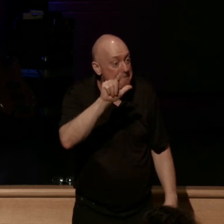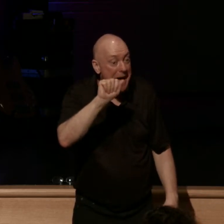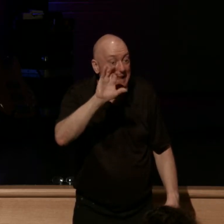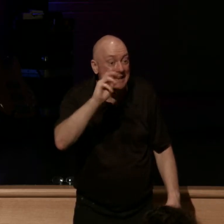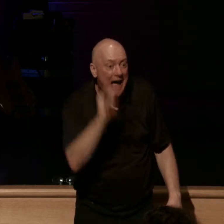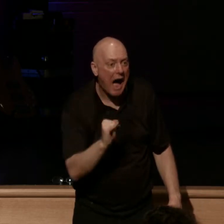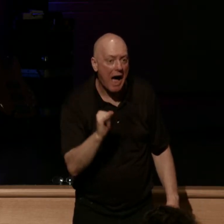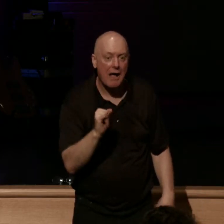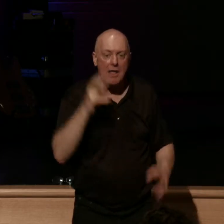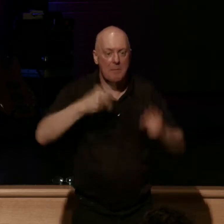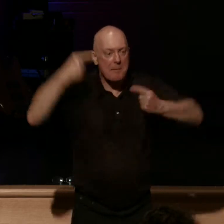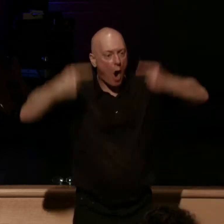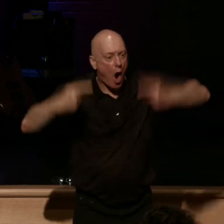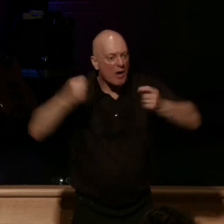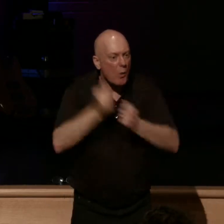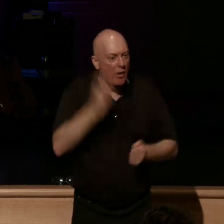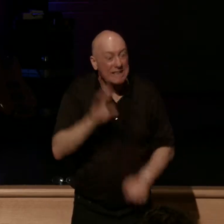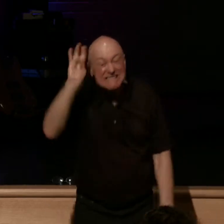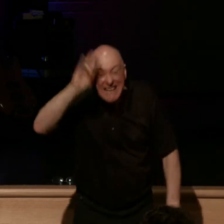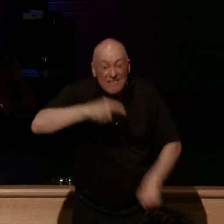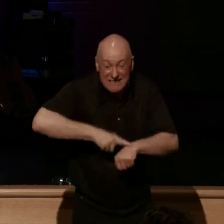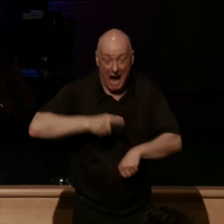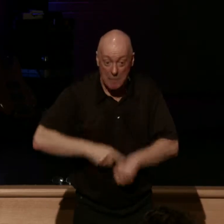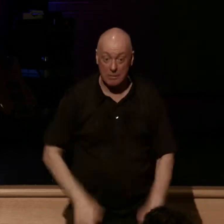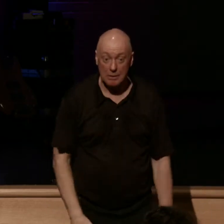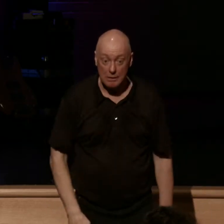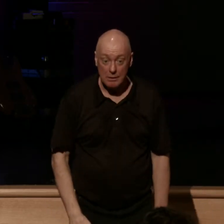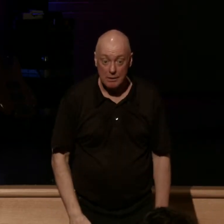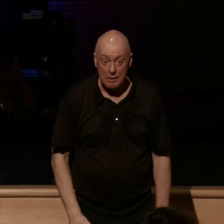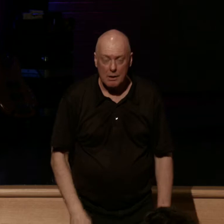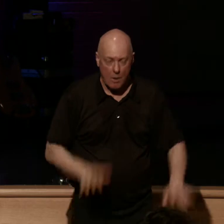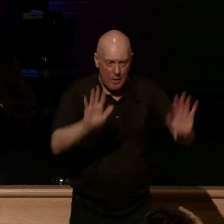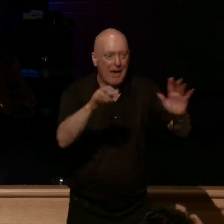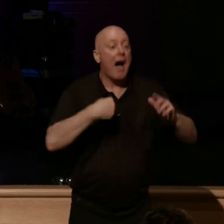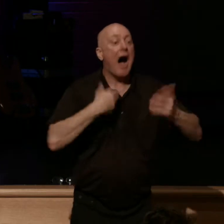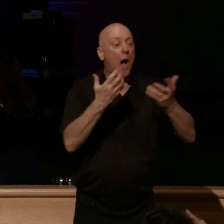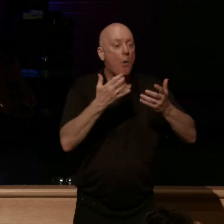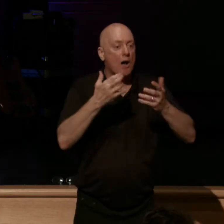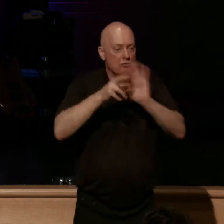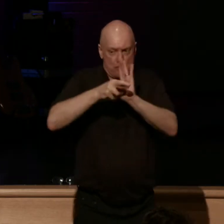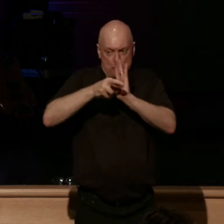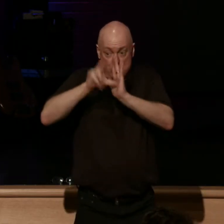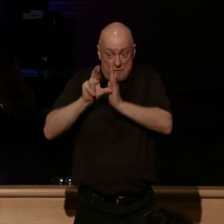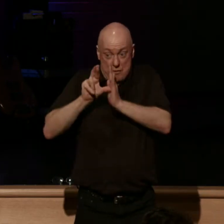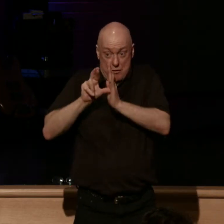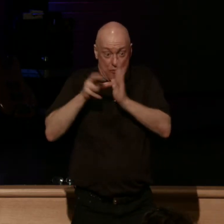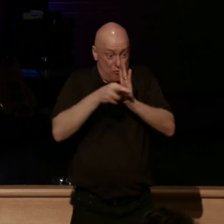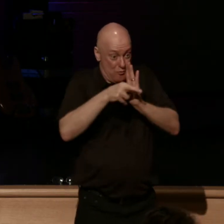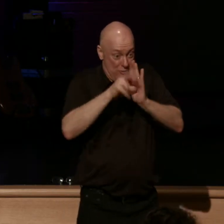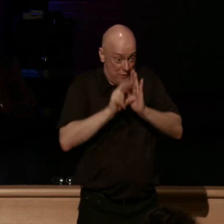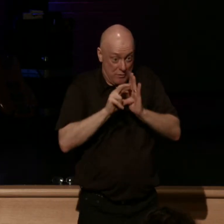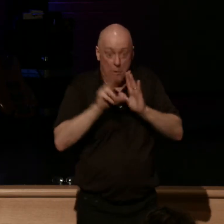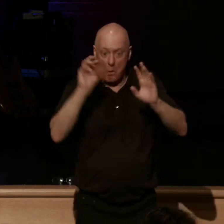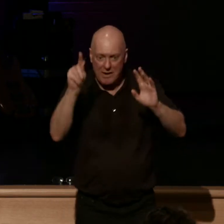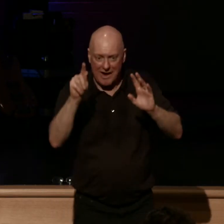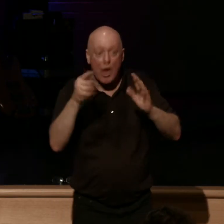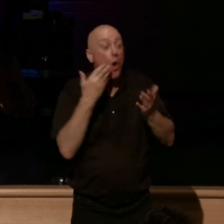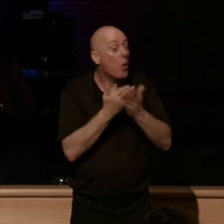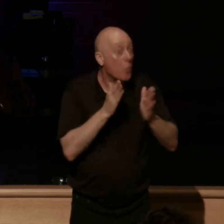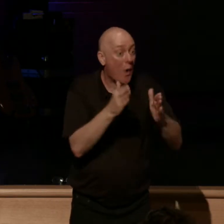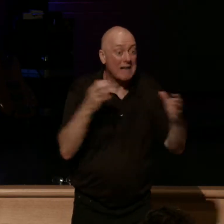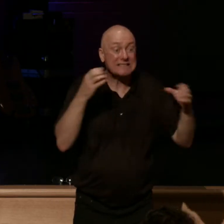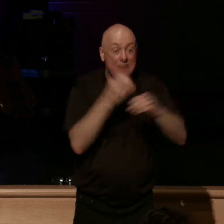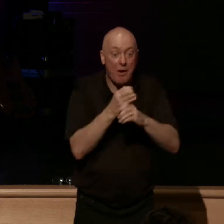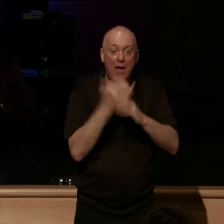people dispute with God, okay? What I want to do right now, I want to recap. This is a great way to summarize the book of Malachi. It's a great way to